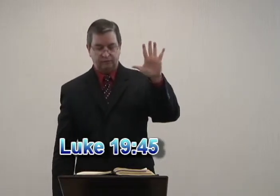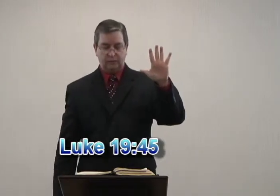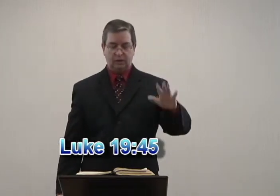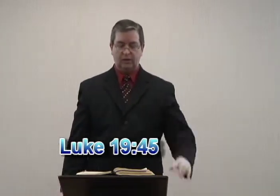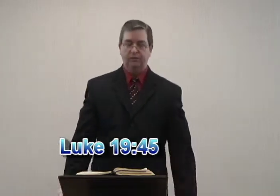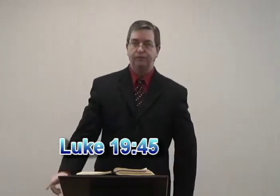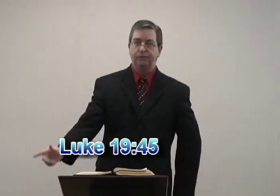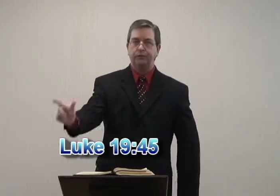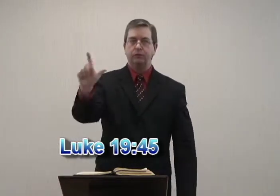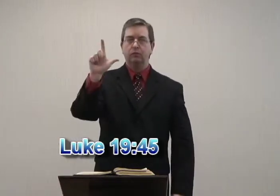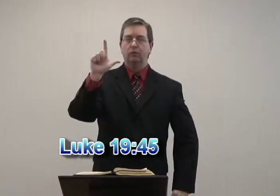45.